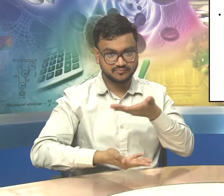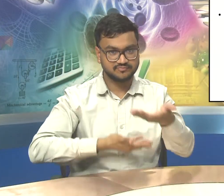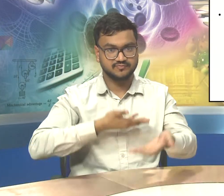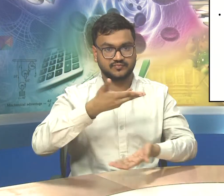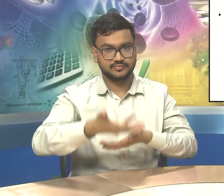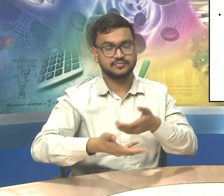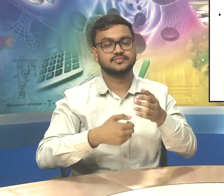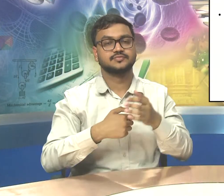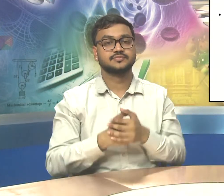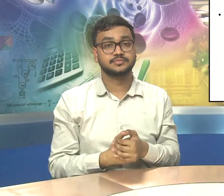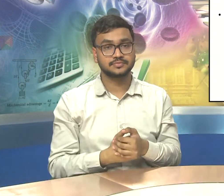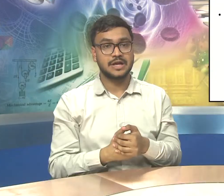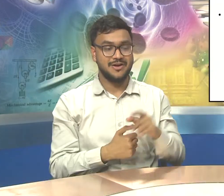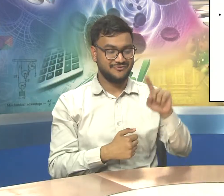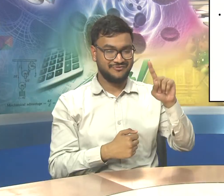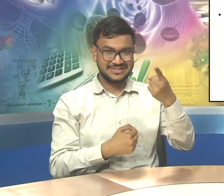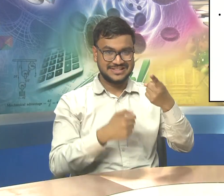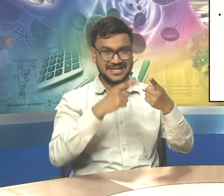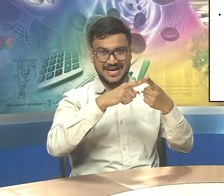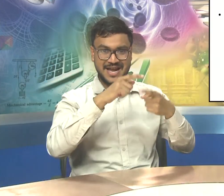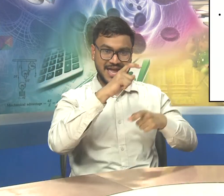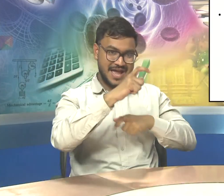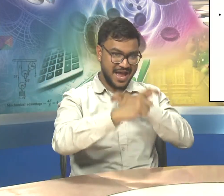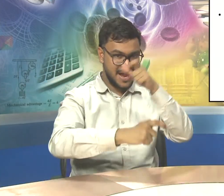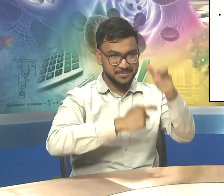welcome back to our classes.